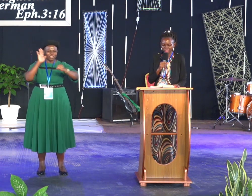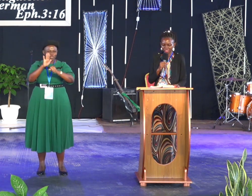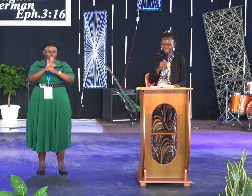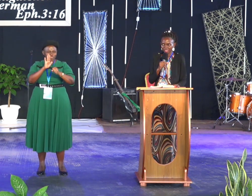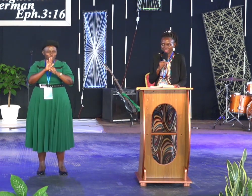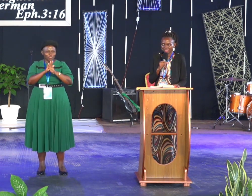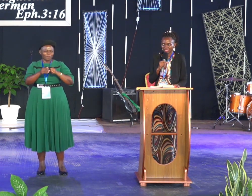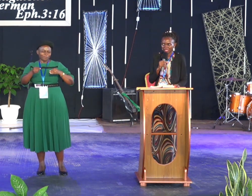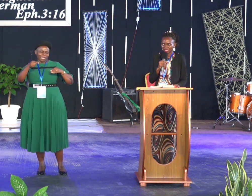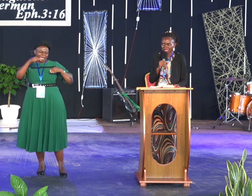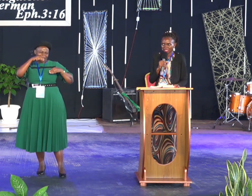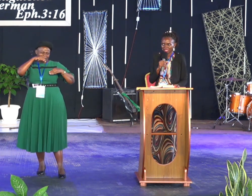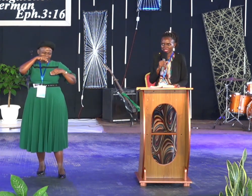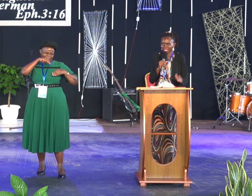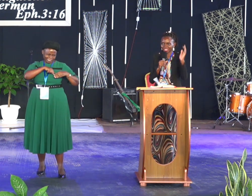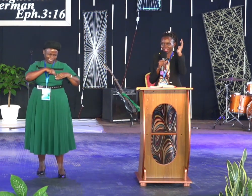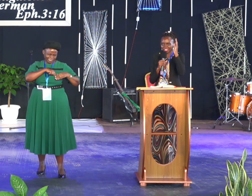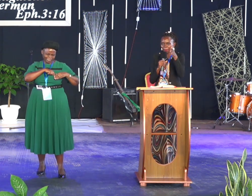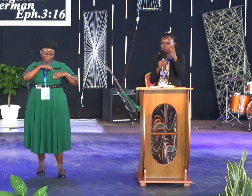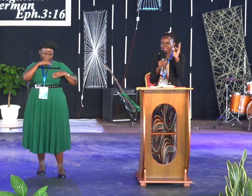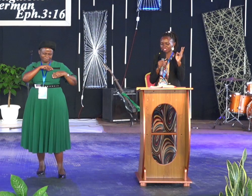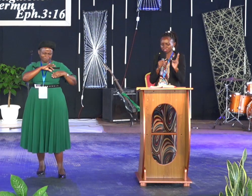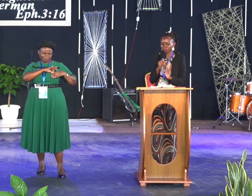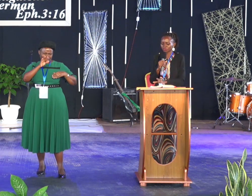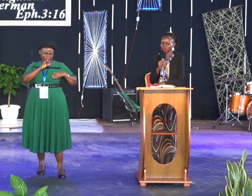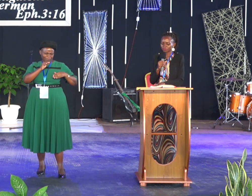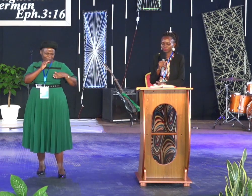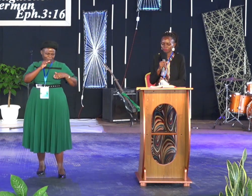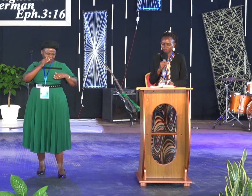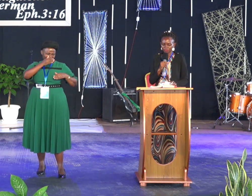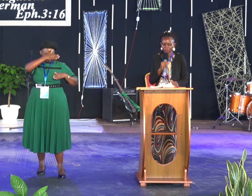okugenda ekisalamu ebyo ebibiri ne kibyawula. That it can separate these two.